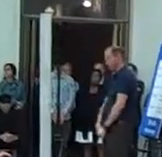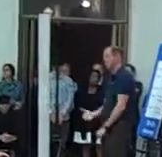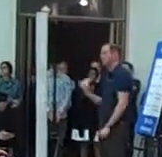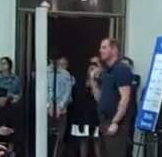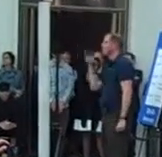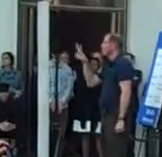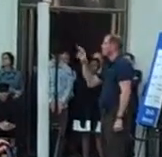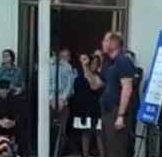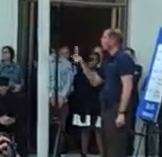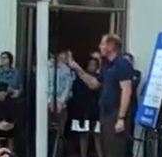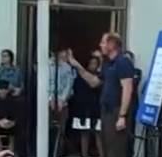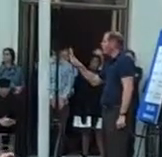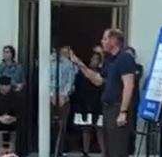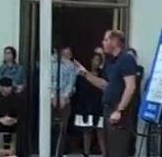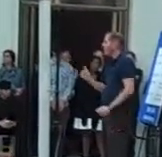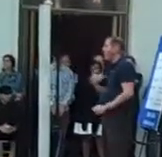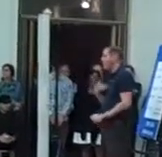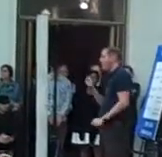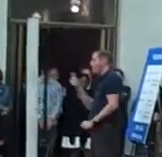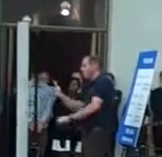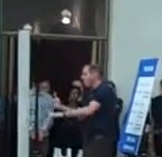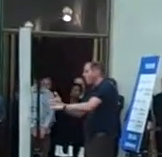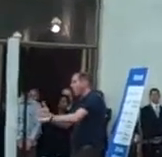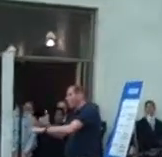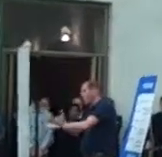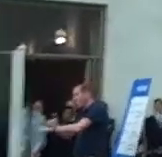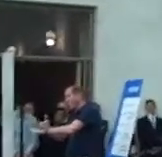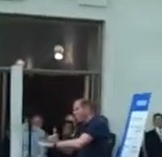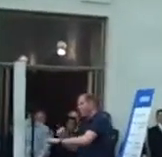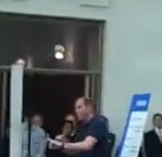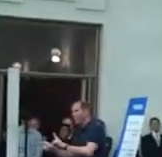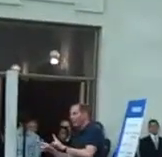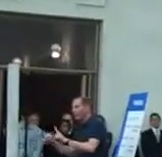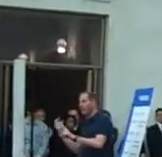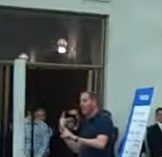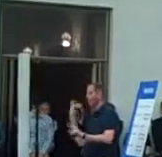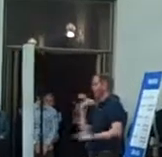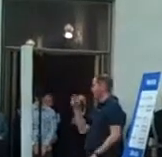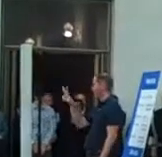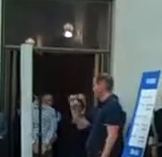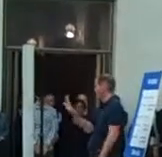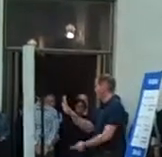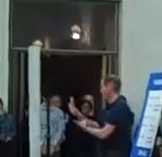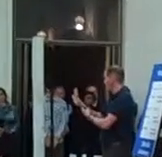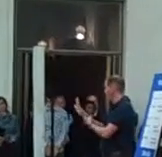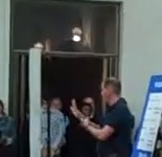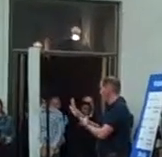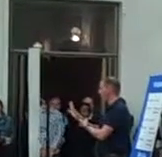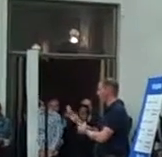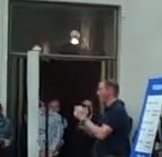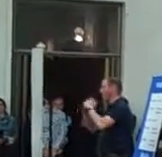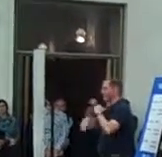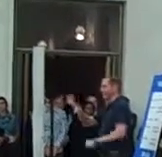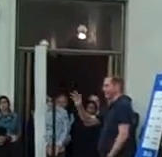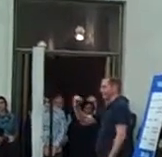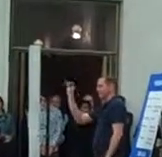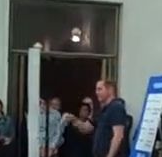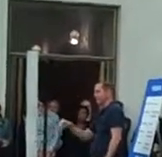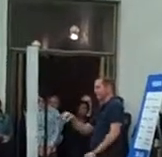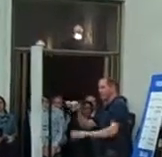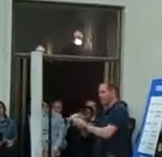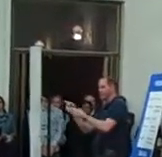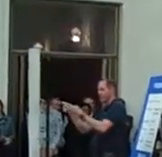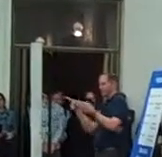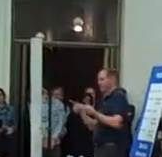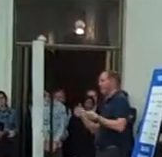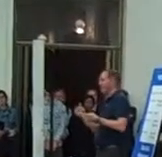but just north of half our polling places were accessible with accessible voting equipment. Today, I'm proud to